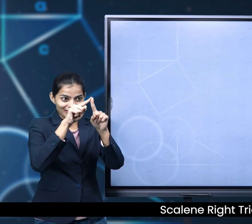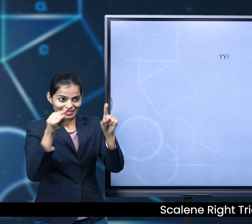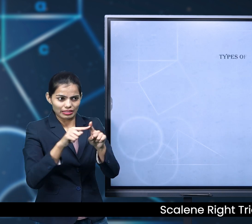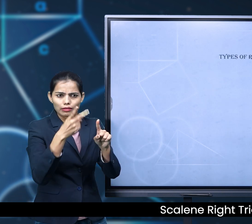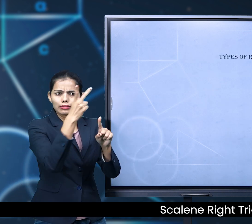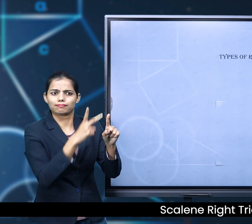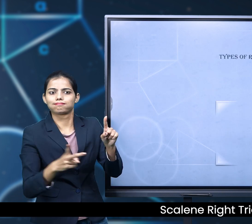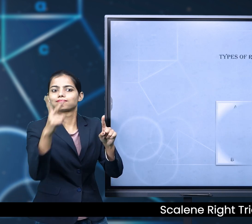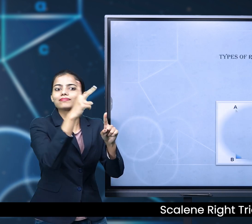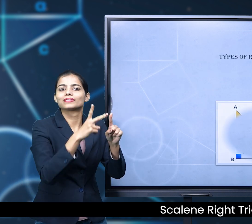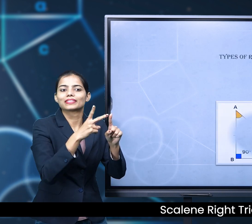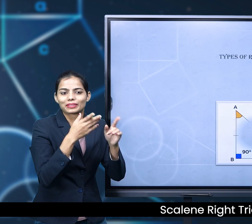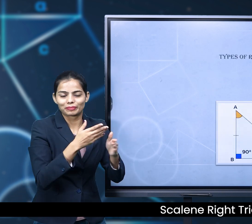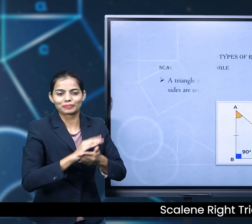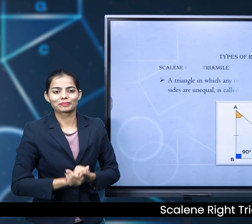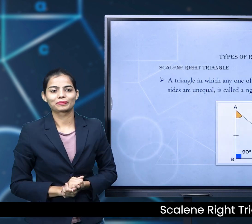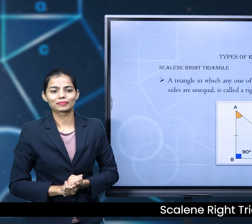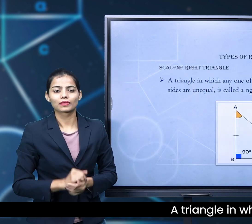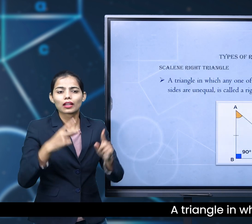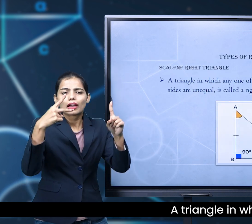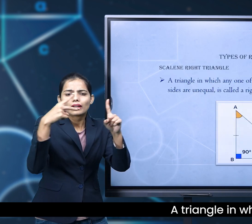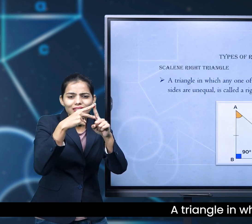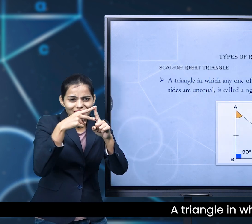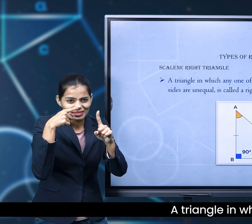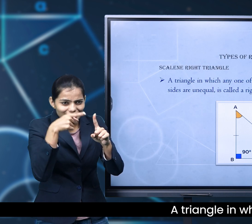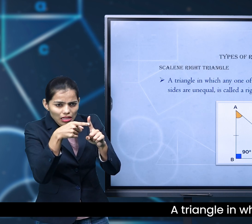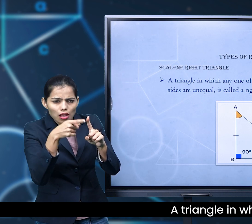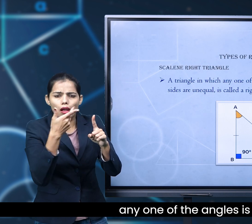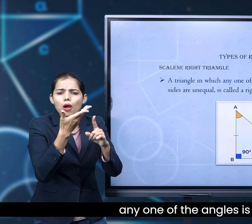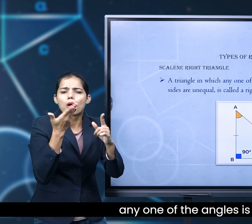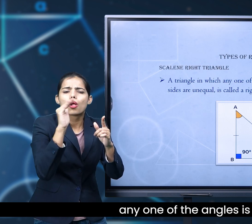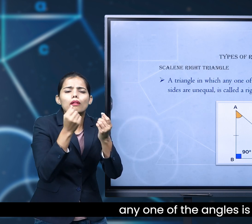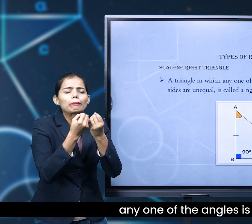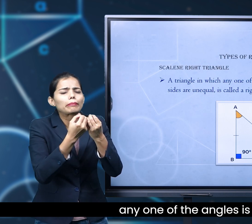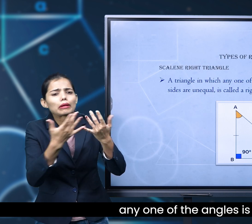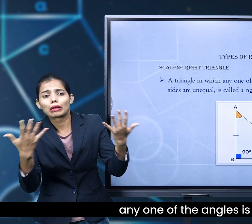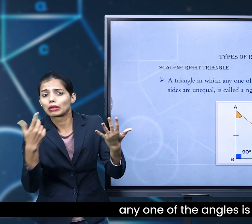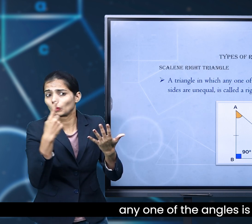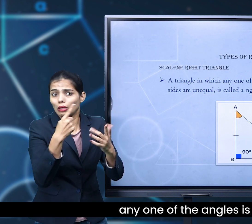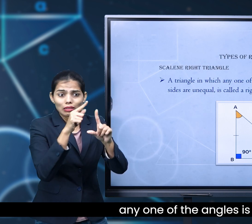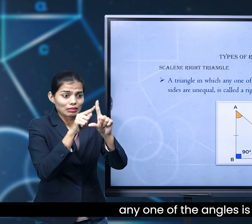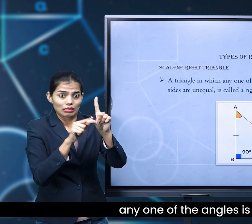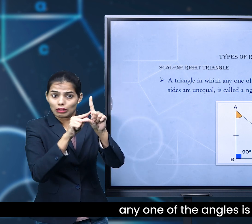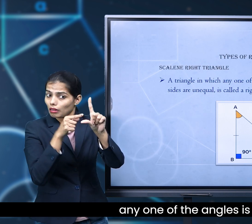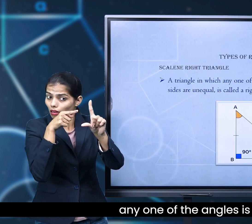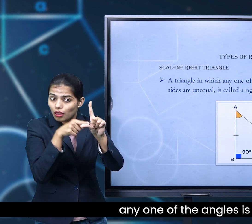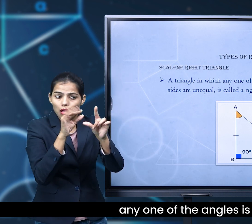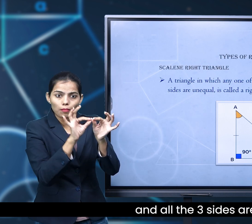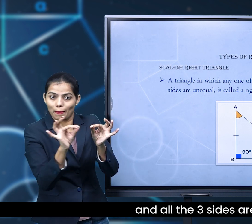Scalene right triangle. A triangle in which any one of the angles is a right angle and